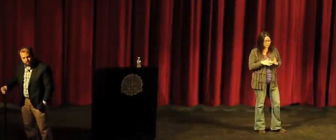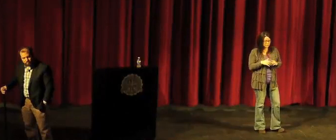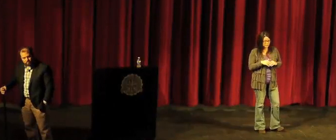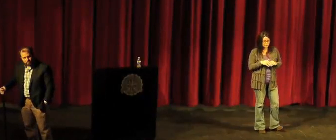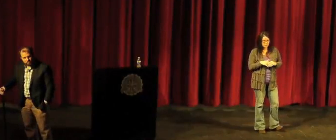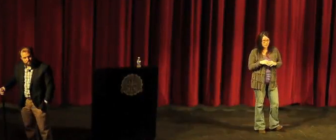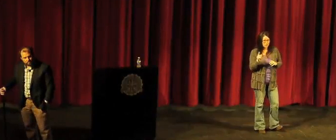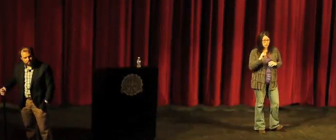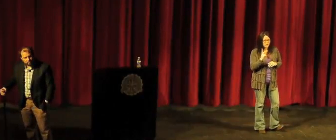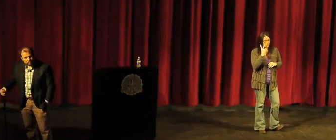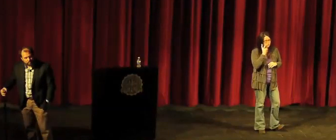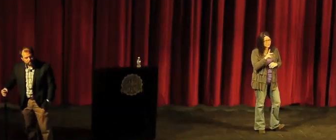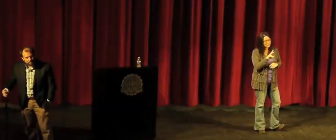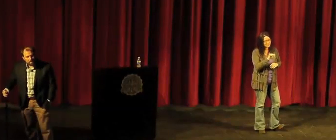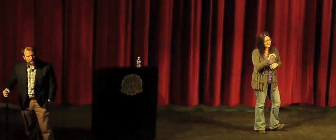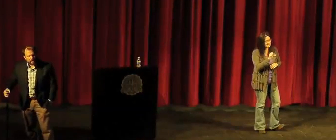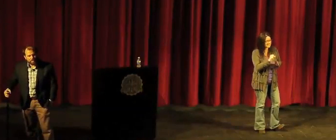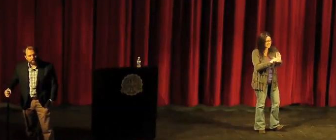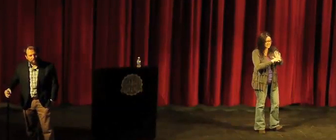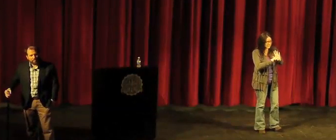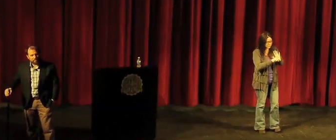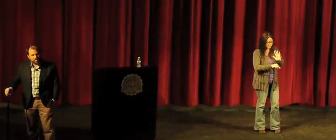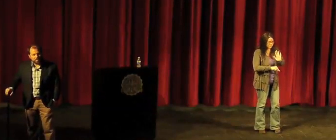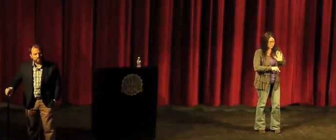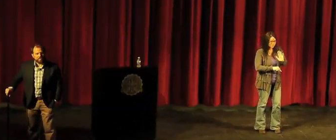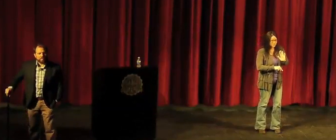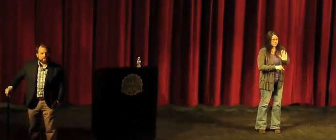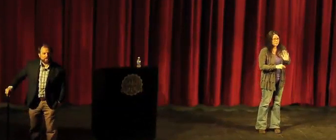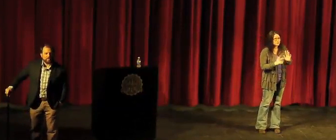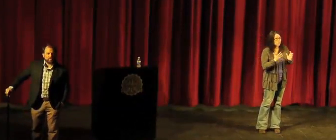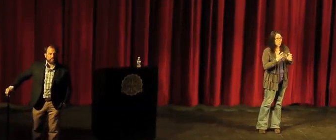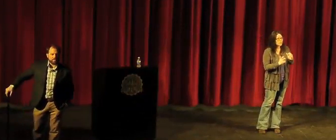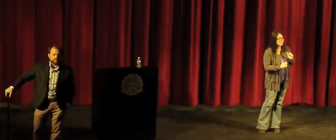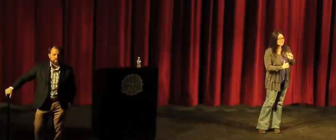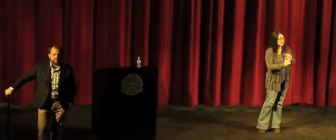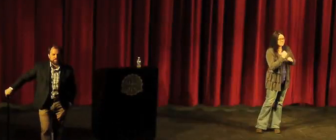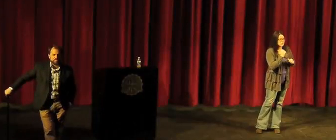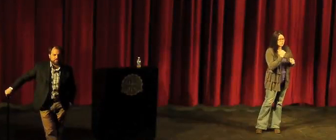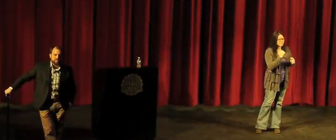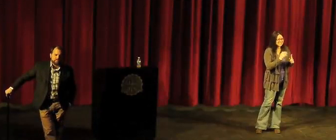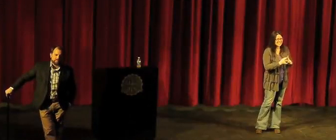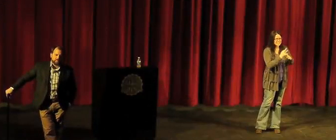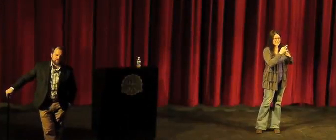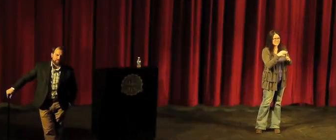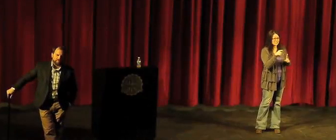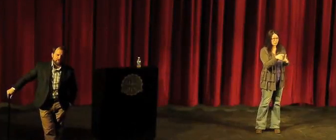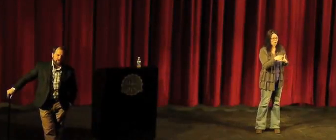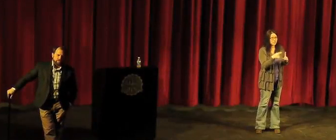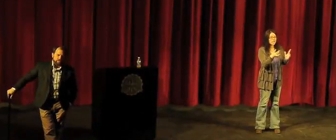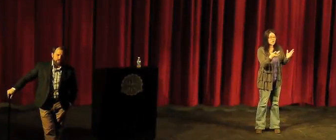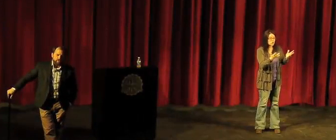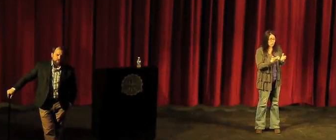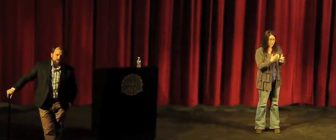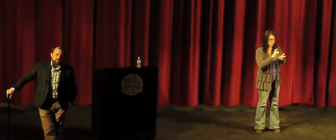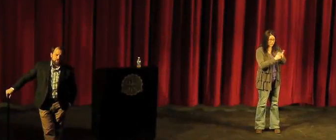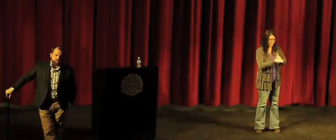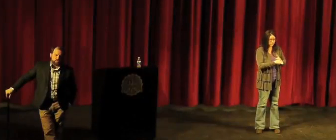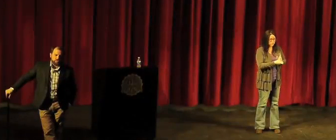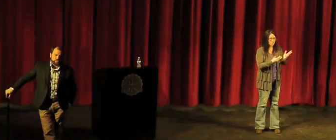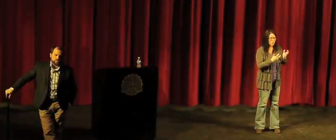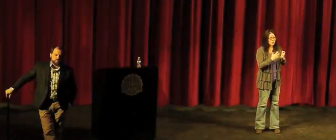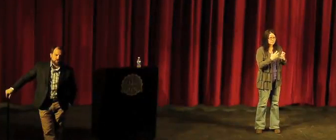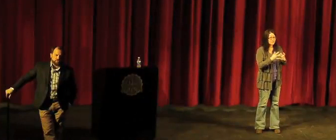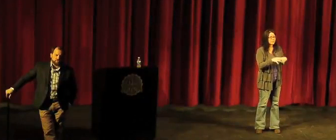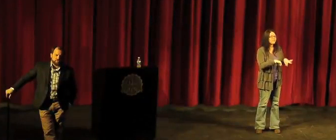Christian education, what's the most distinctive one that you would want changed, and what is the